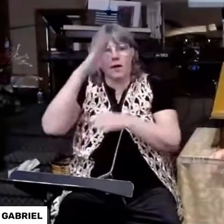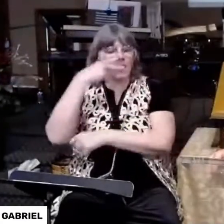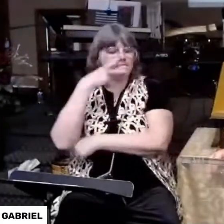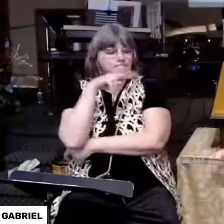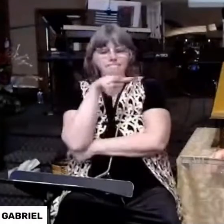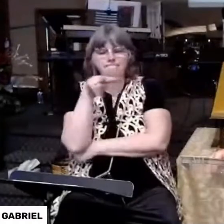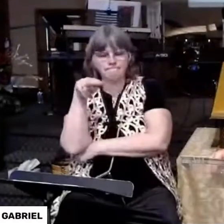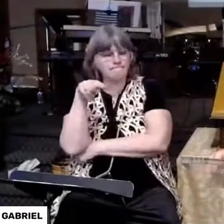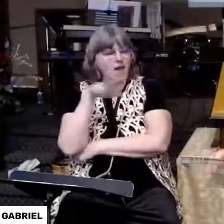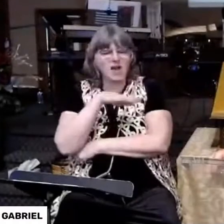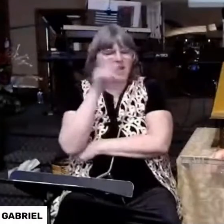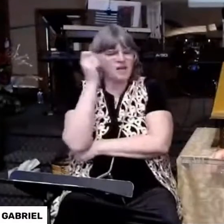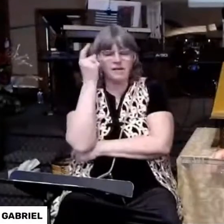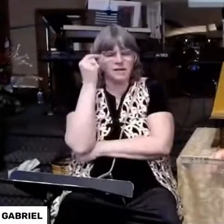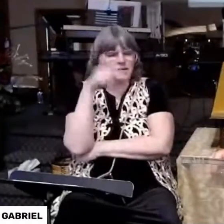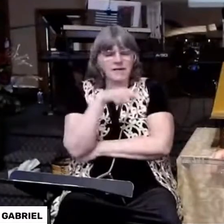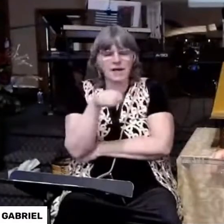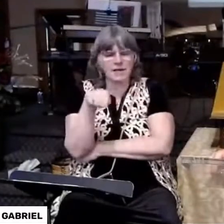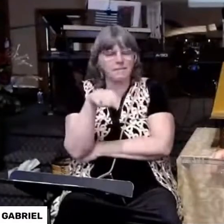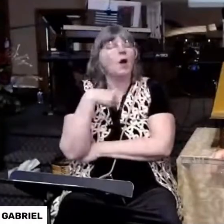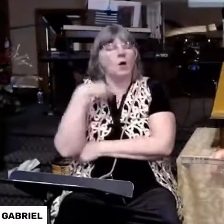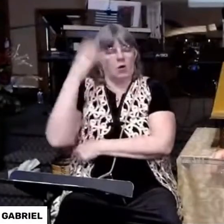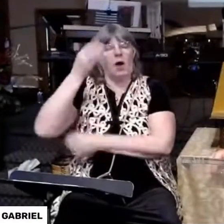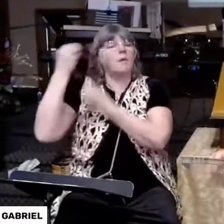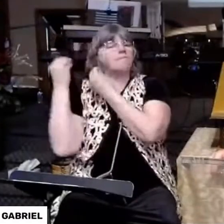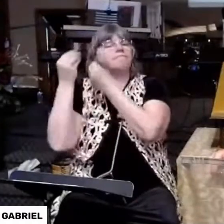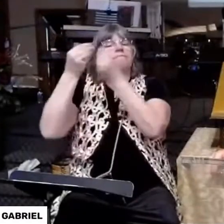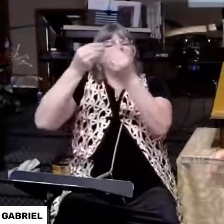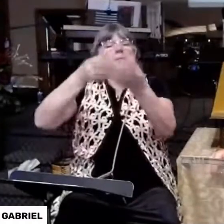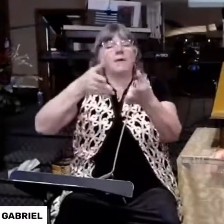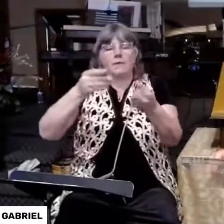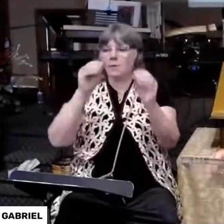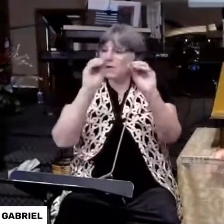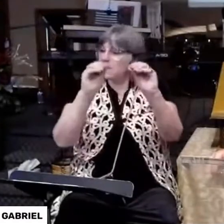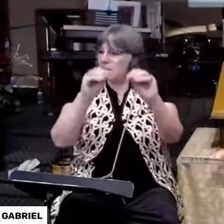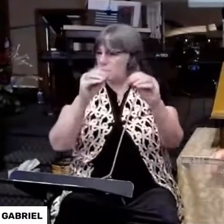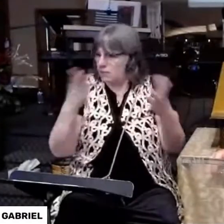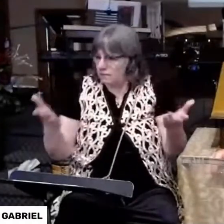God is just person. He's not going to punish people for things they don't know.